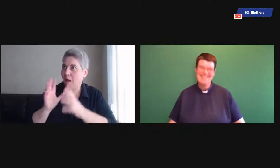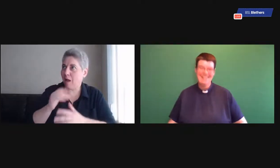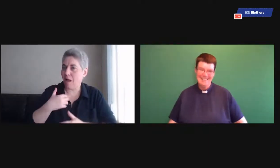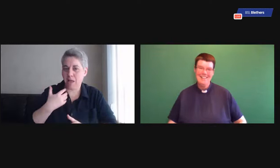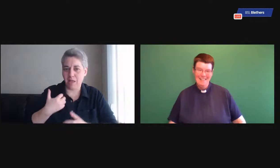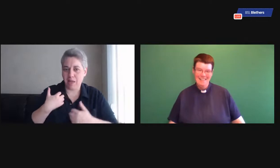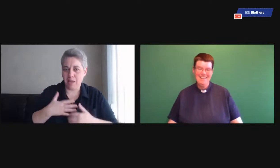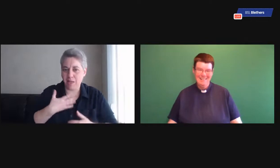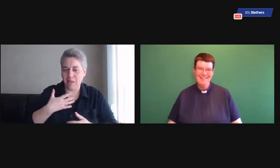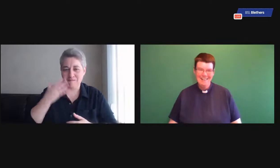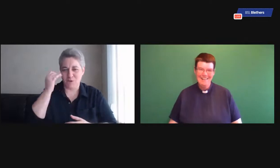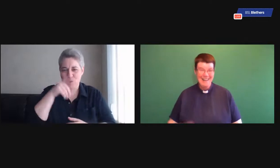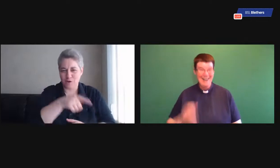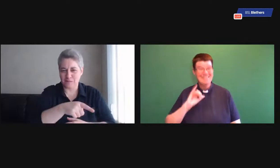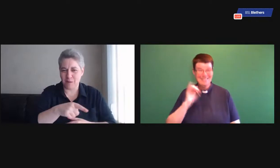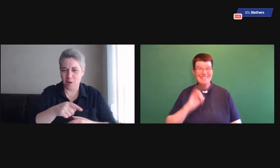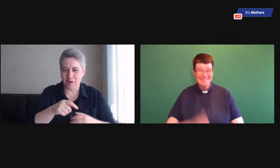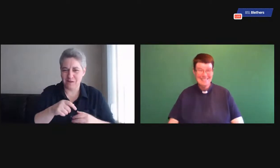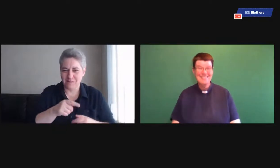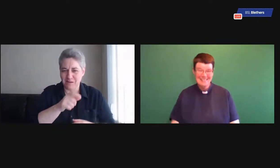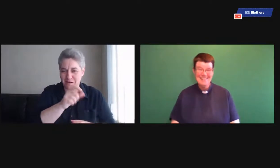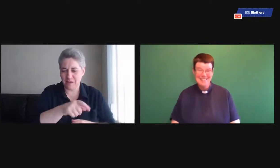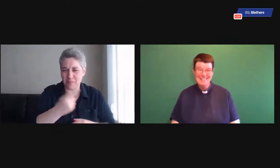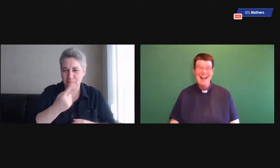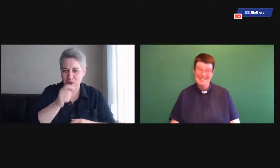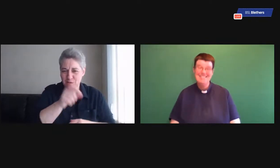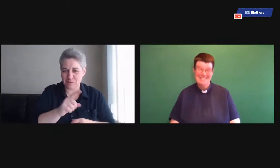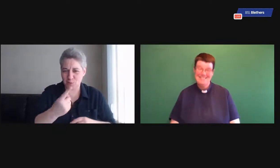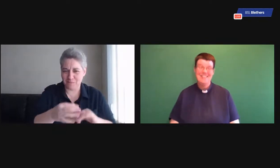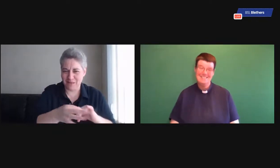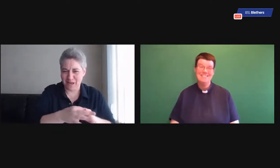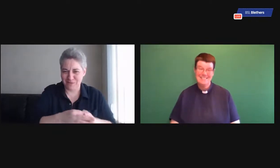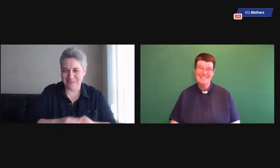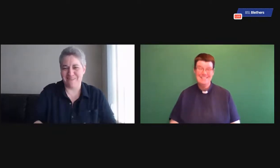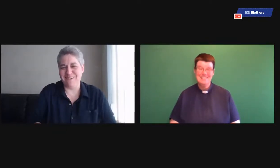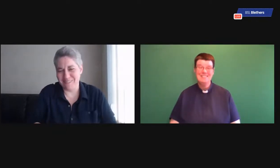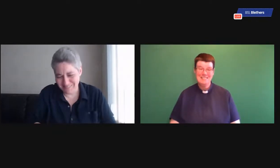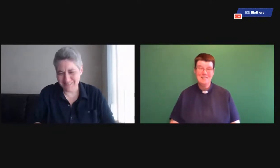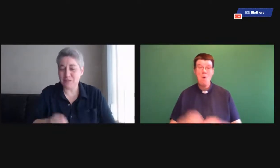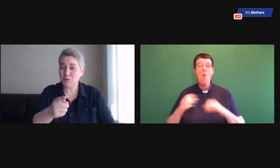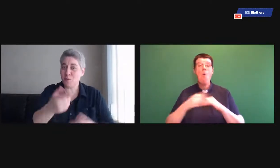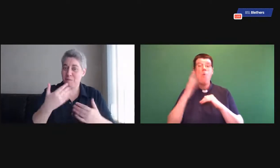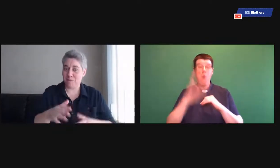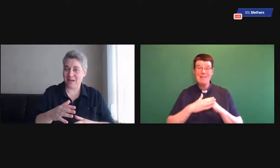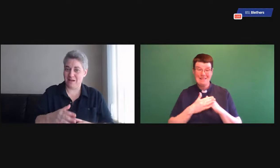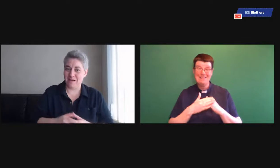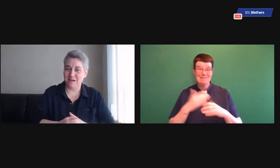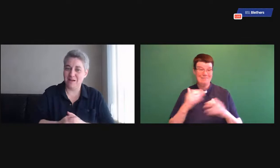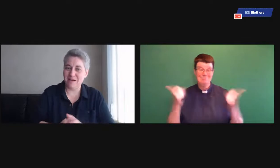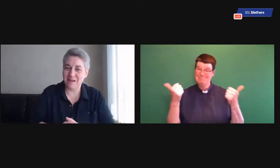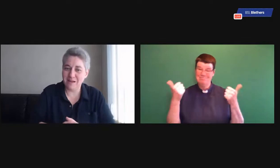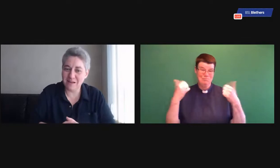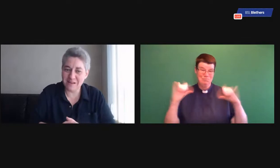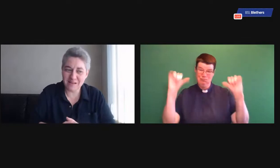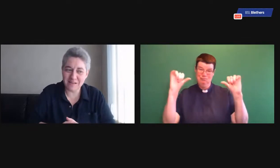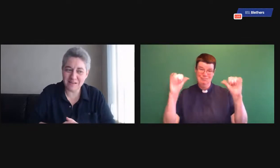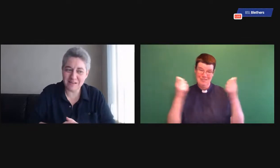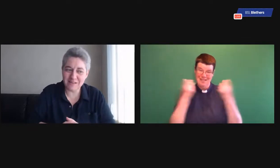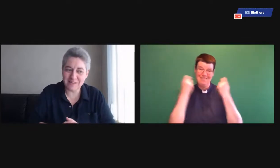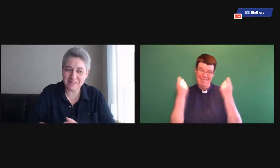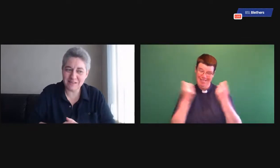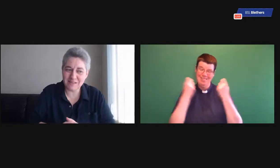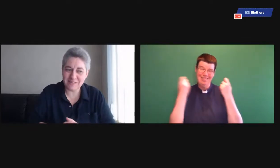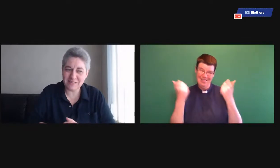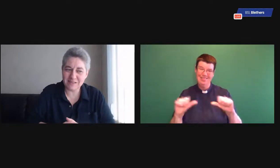everybody erupted and the deaf chap was like, oh, no, no, no, no, I want to marry her. So that's so funny. But it was